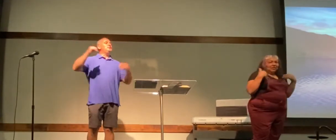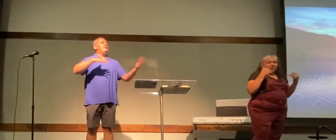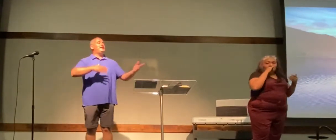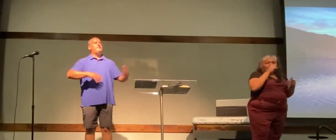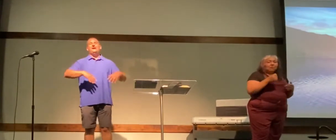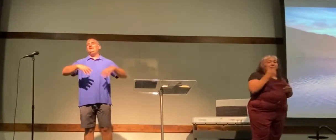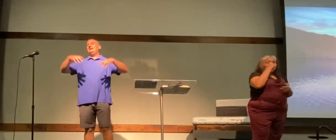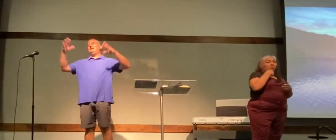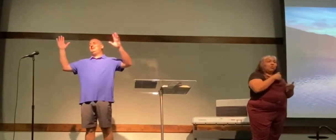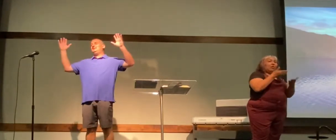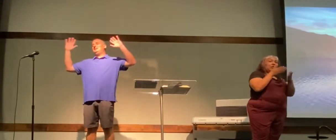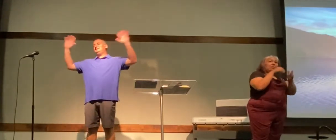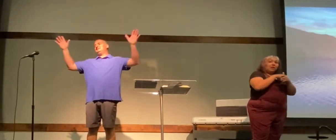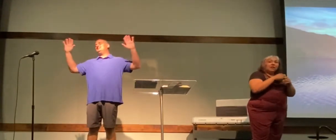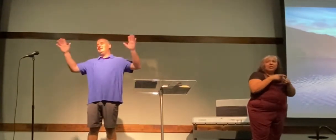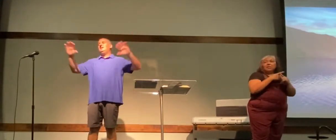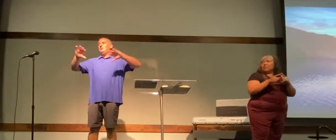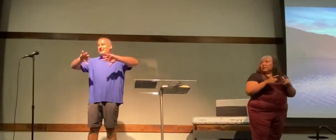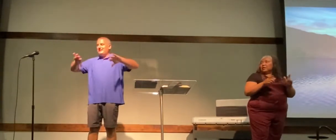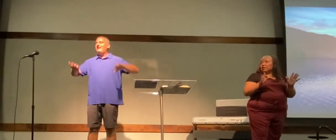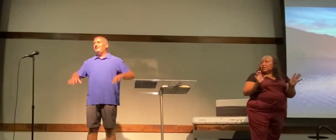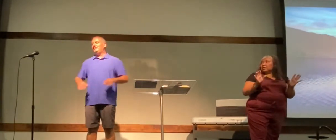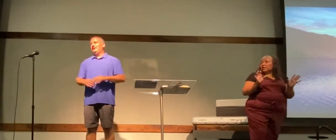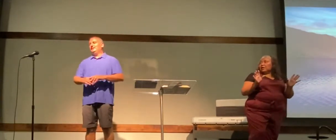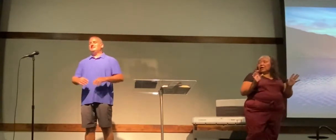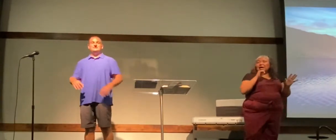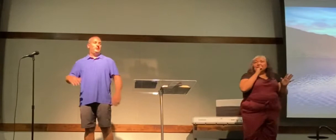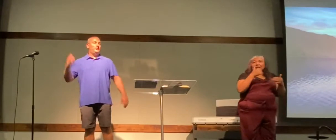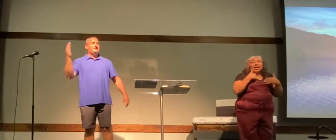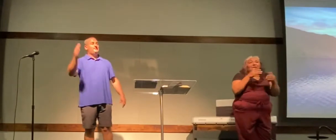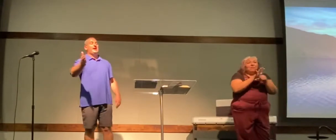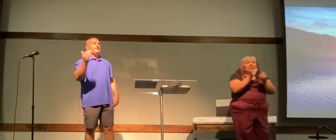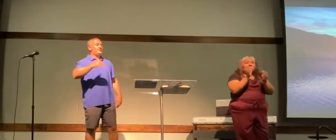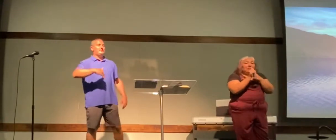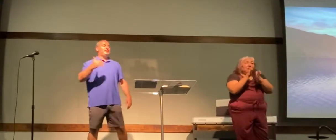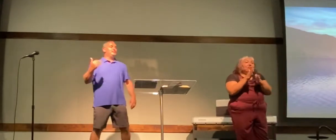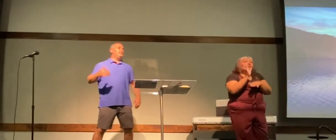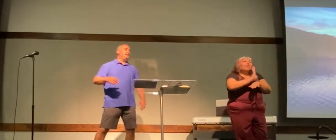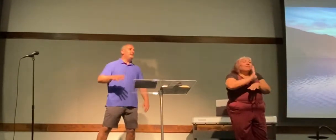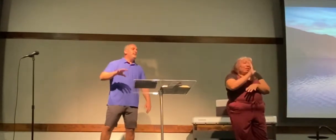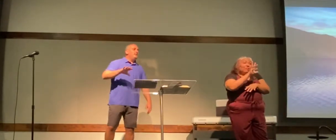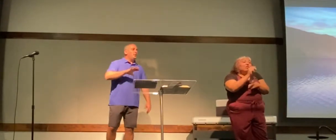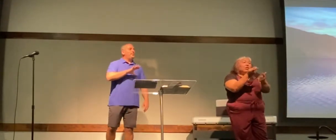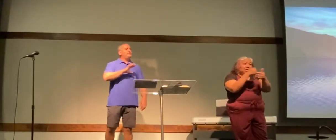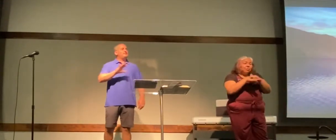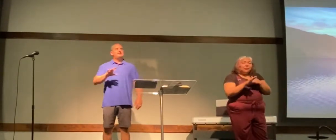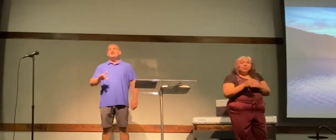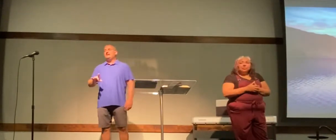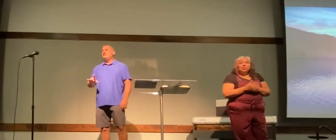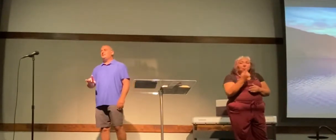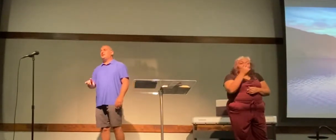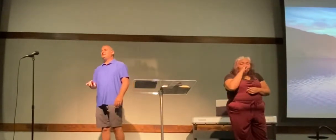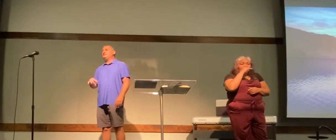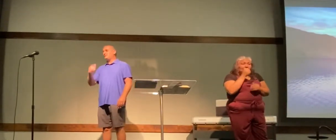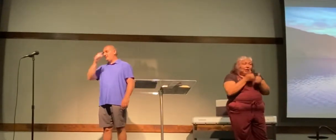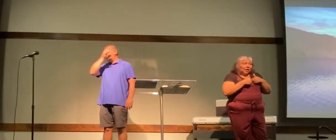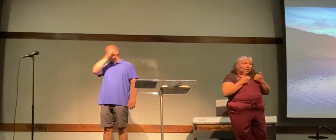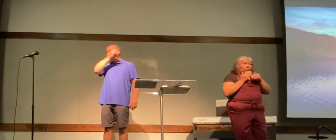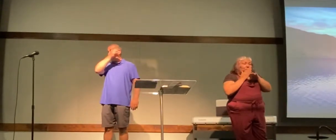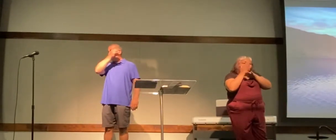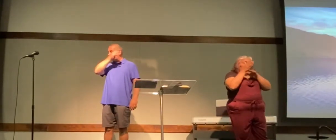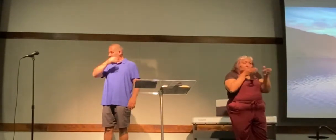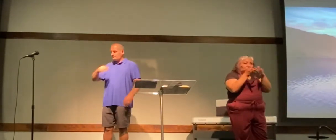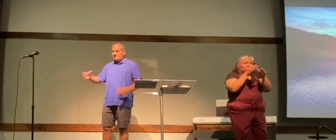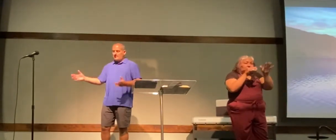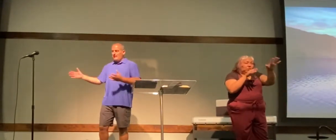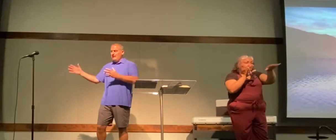because we would let them in, and then I didn't have enough leaders. And so we said, 5:30, they can come in. Well, there was a kid that lived across the street from the